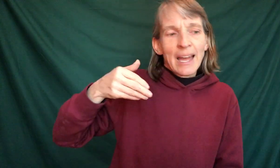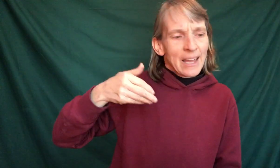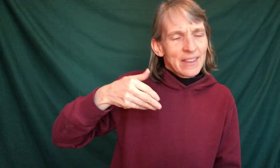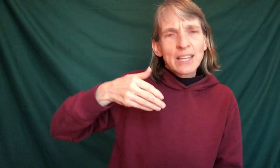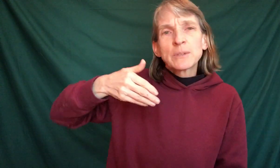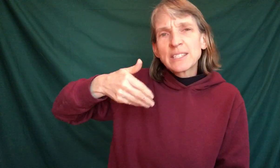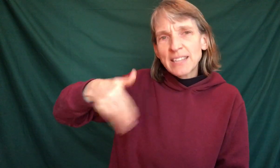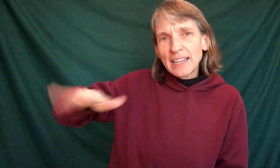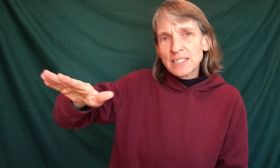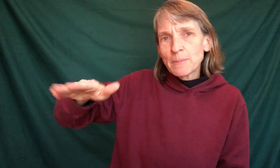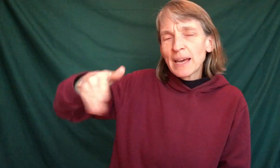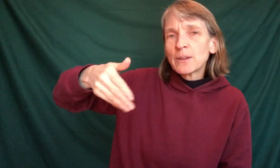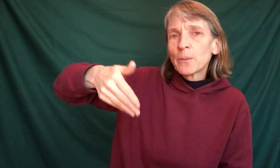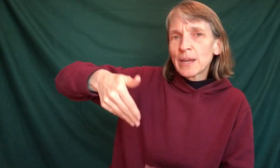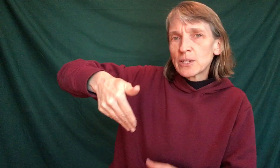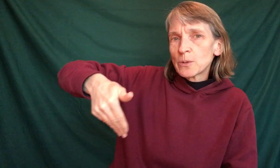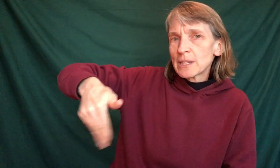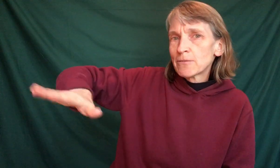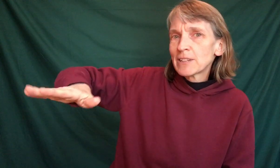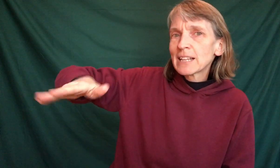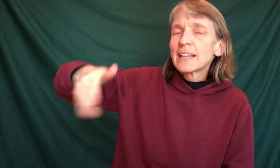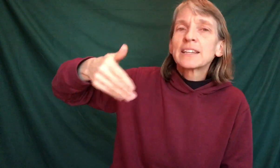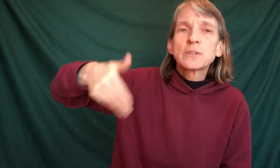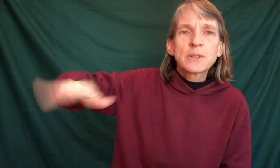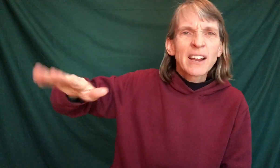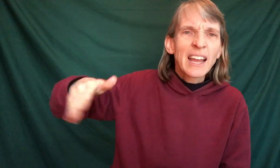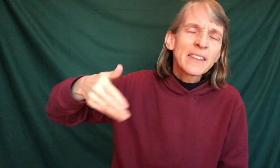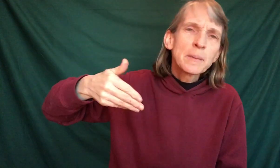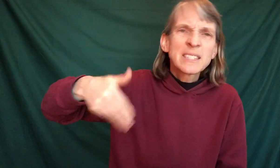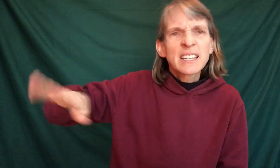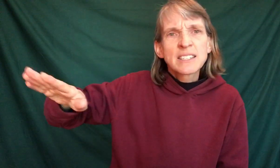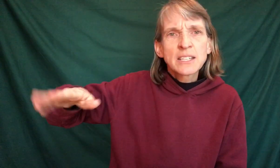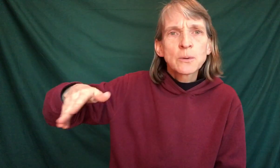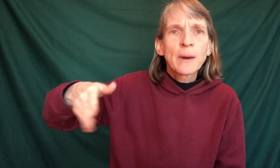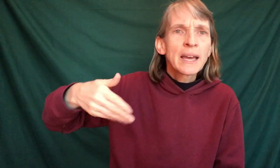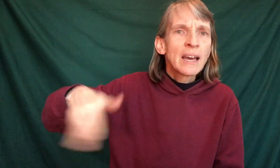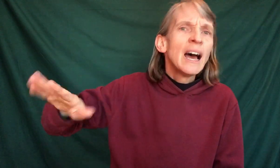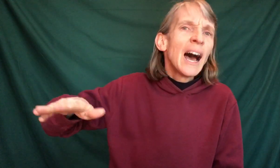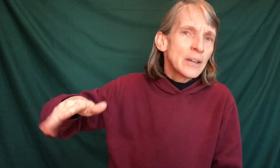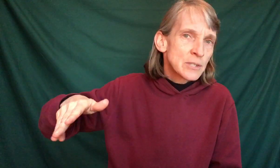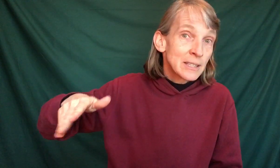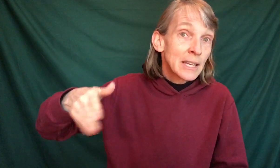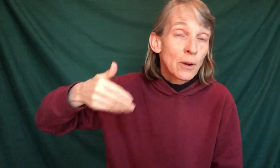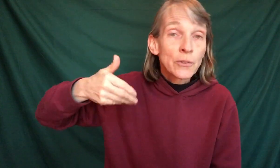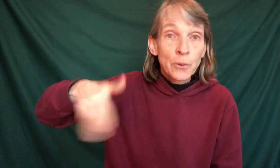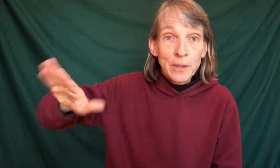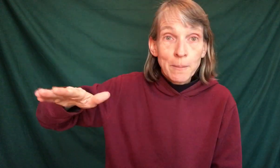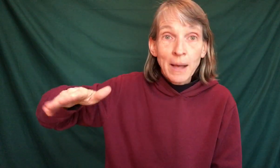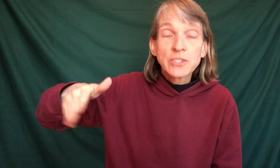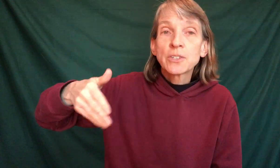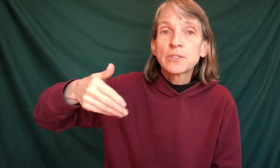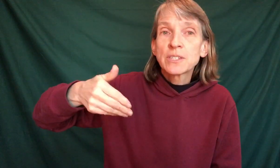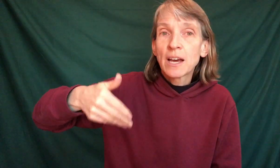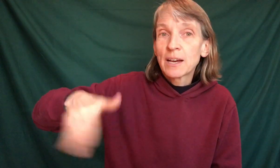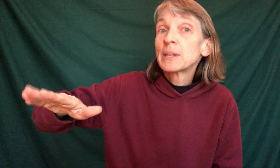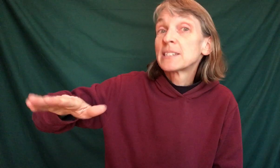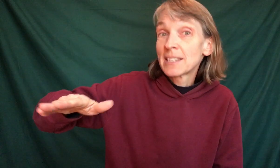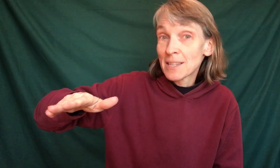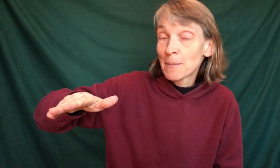And then he was sent to bed. We can do a little flick like this with our hand. That means like sent away. I use it later also when he sends the